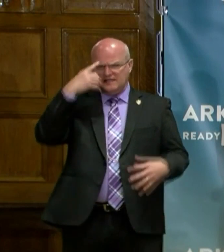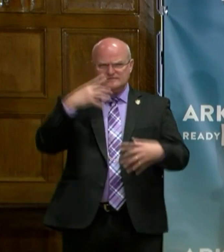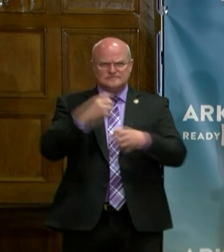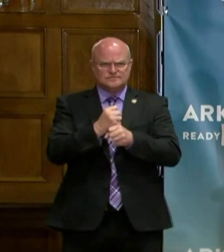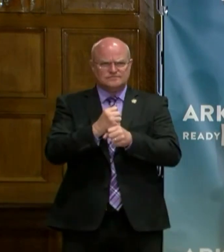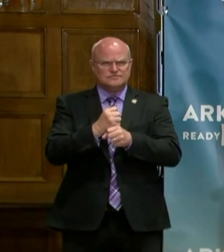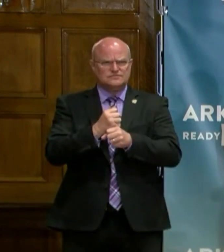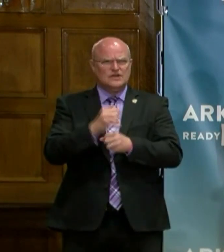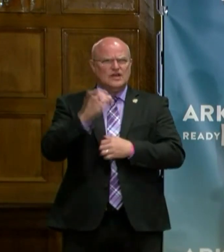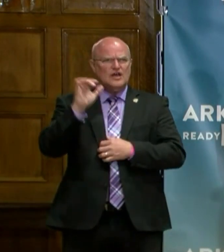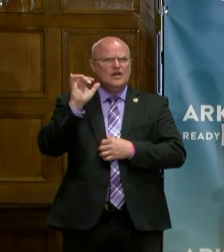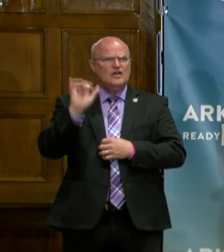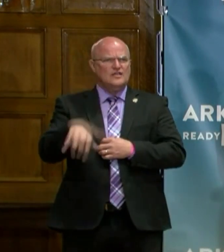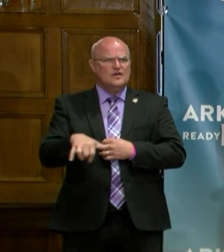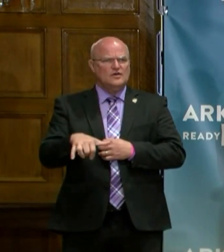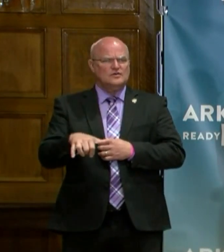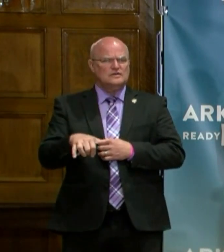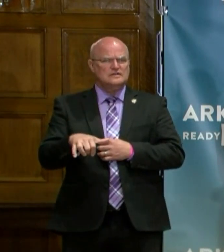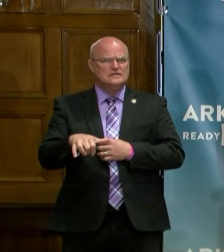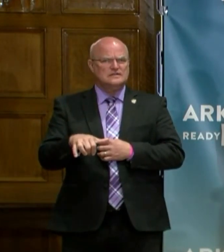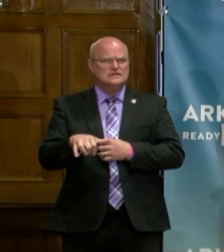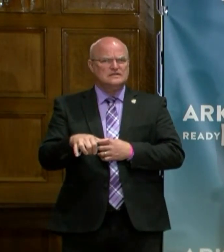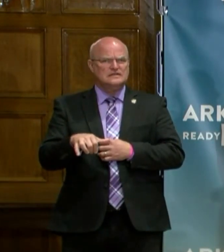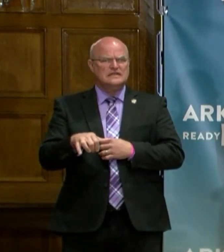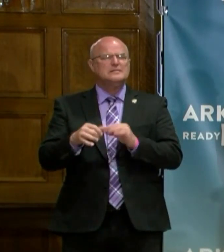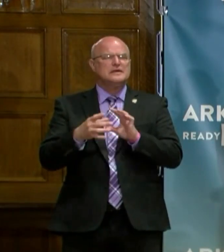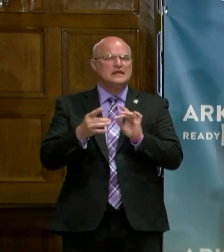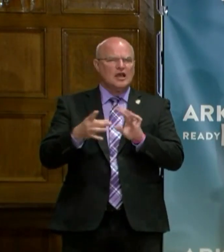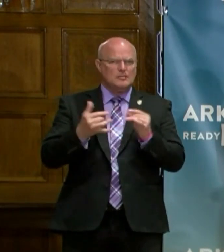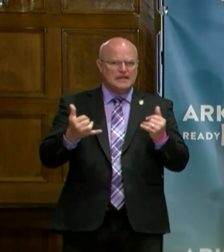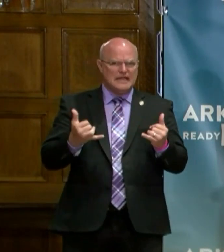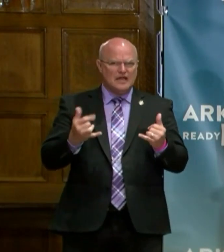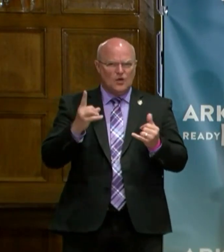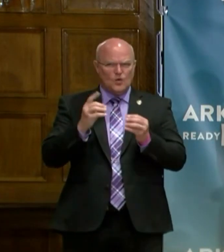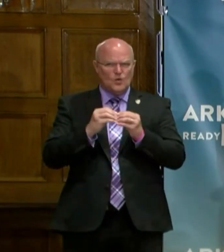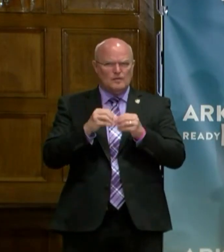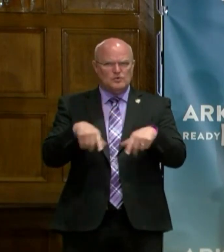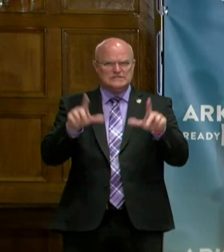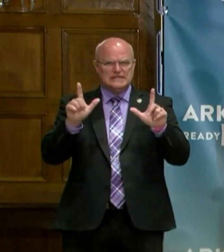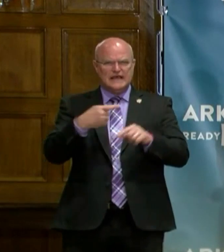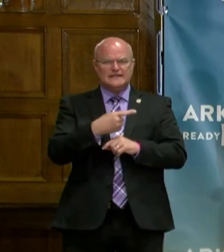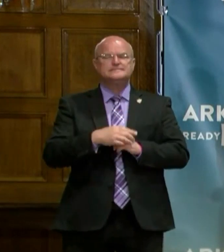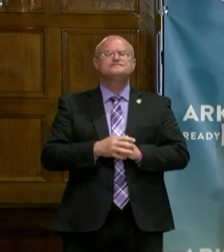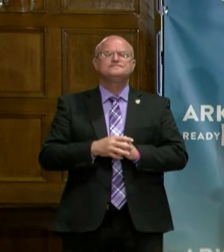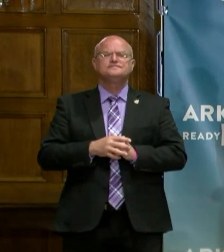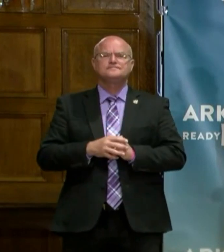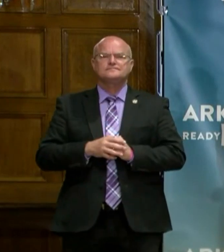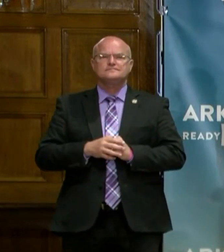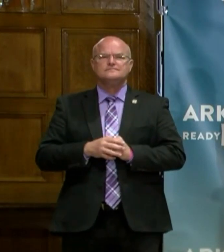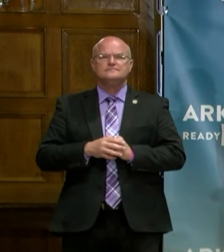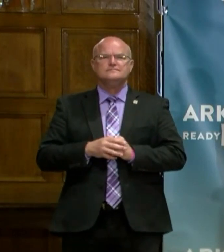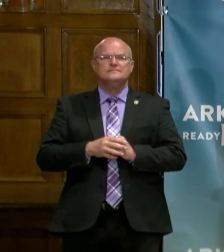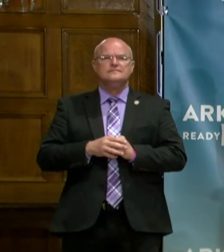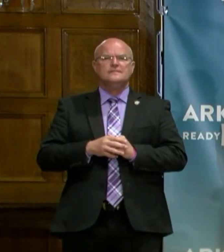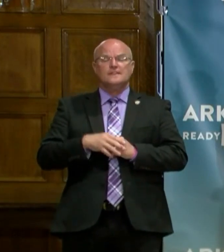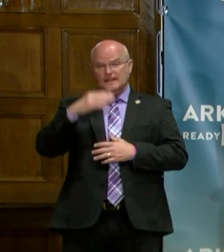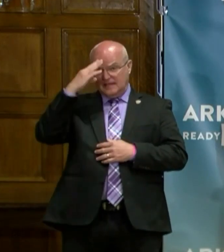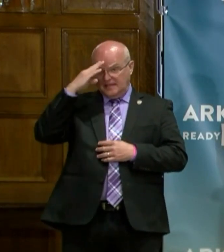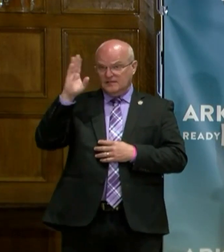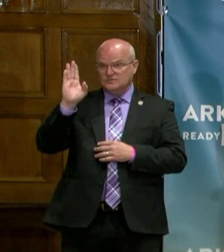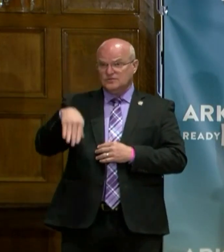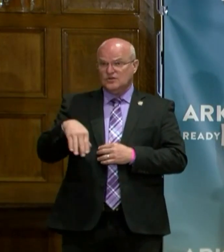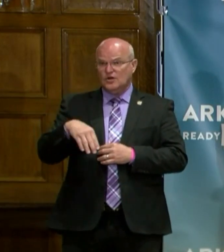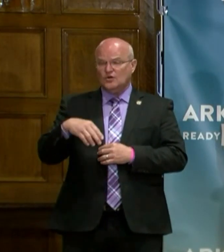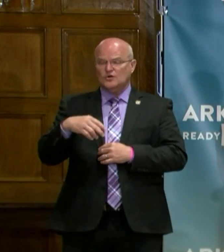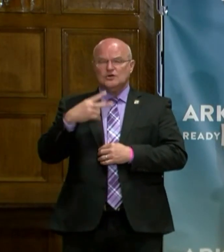concludes those. Let me make a comment, and I think we got one more slide there. And as you know,